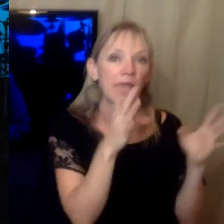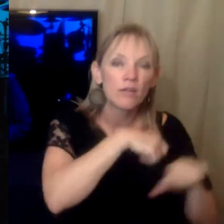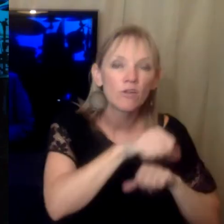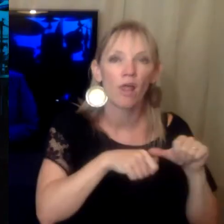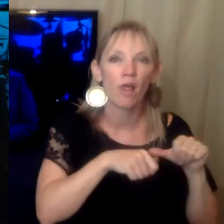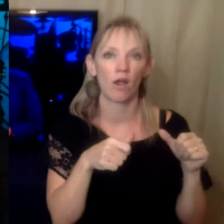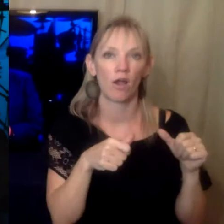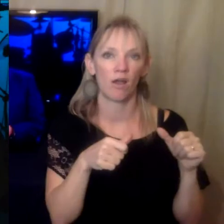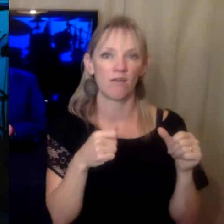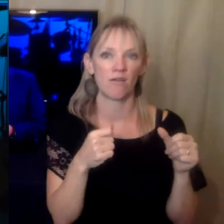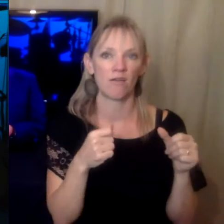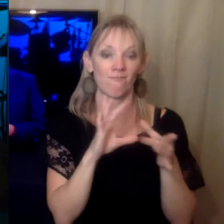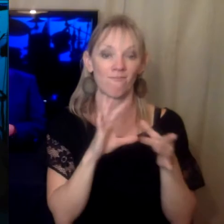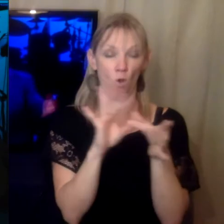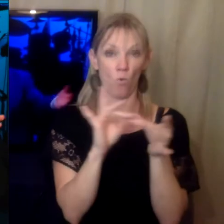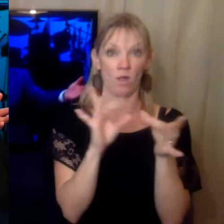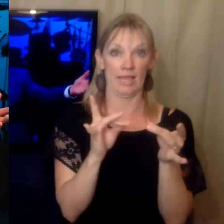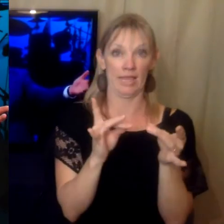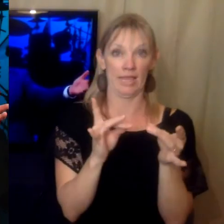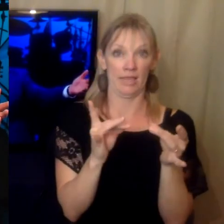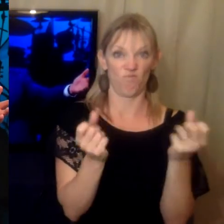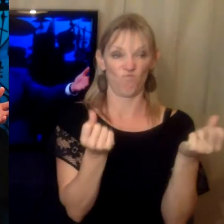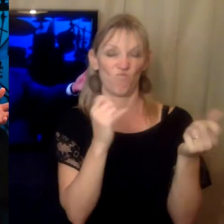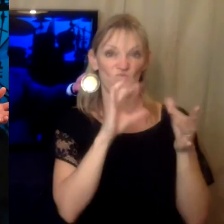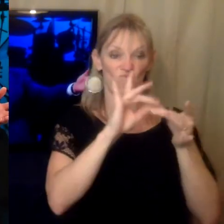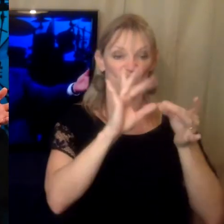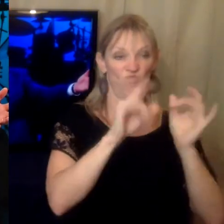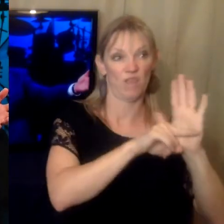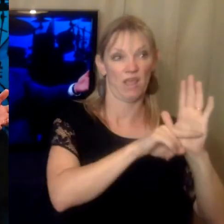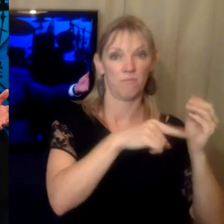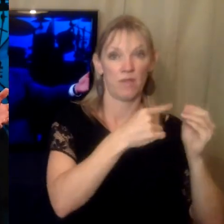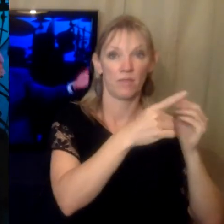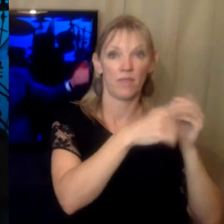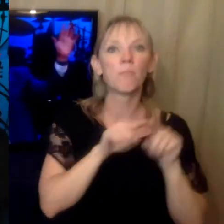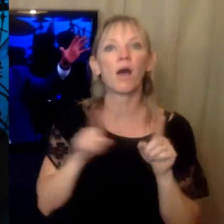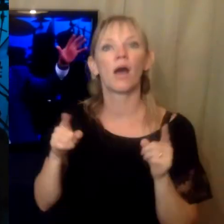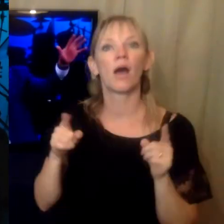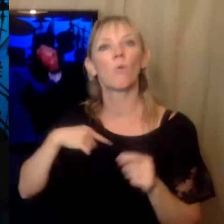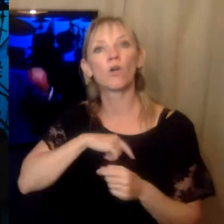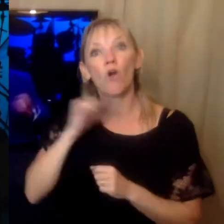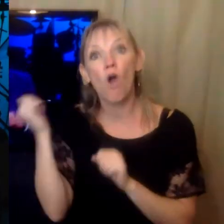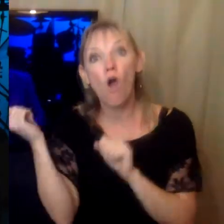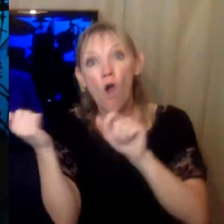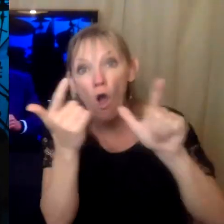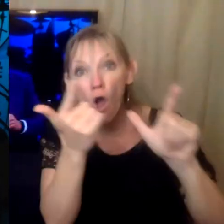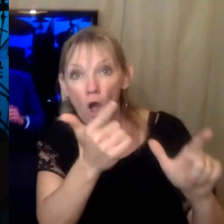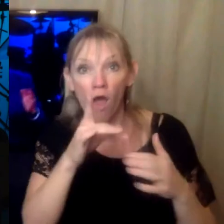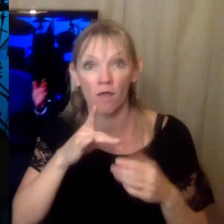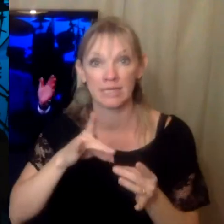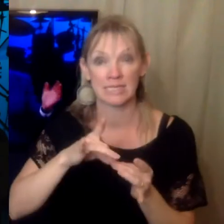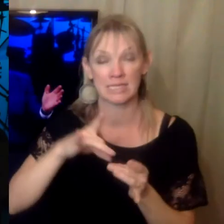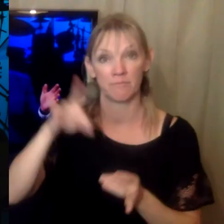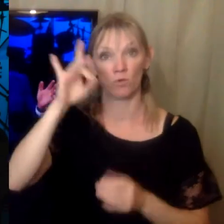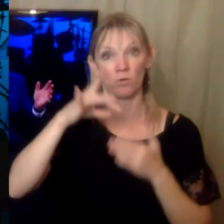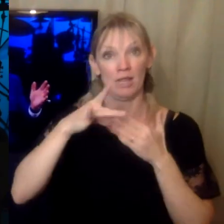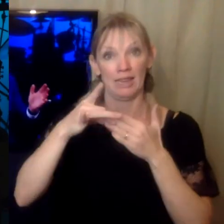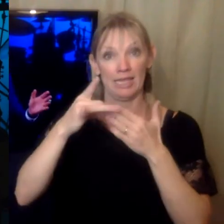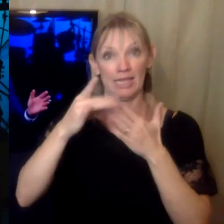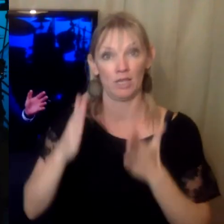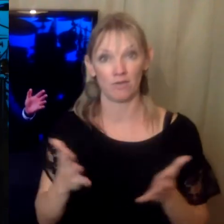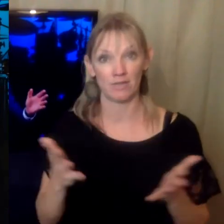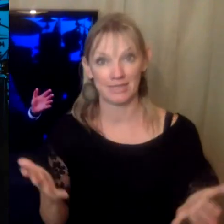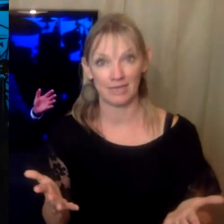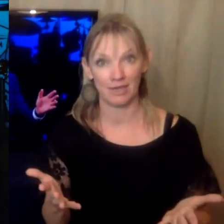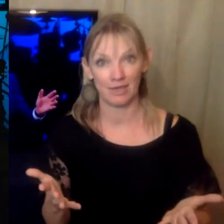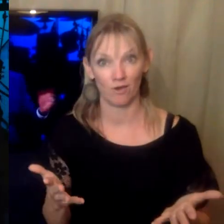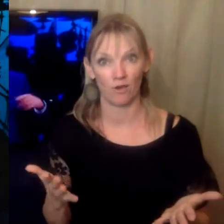publicly. And yet we're all spiritual leaders here. I ordain you. You're a spiritual leader here to go